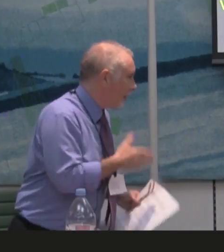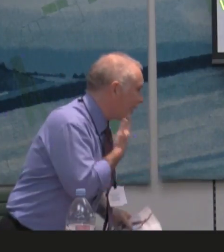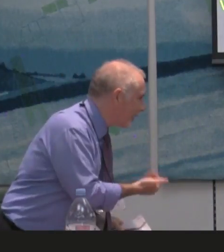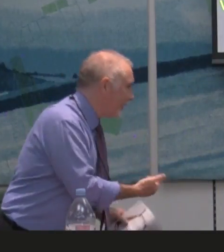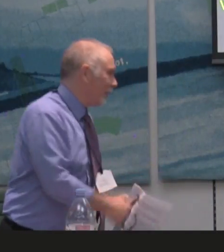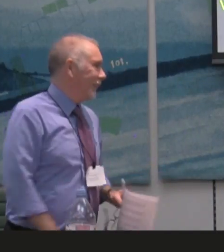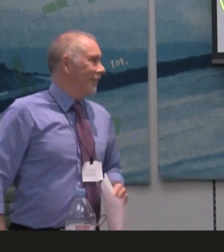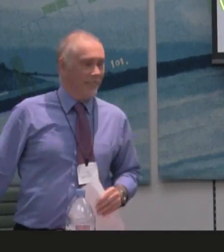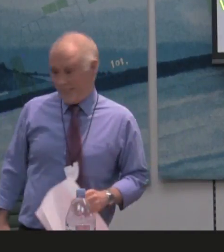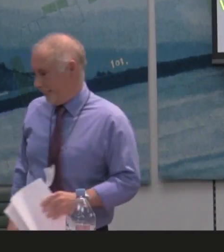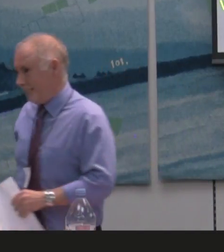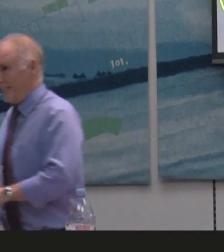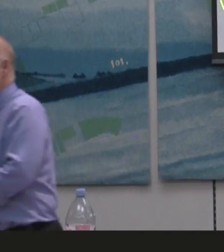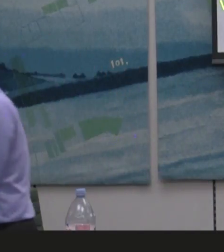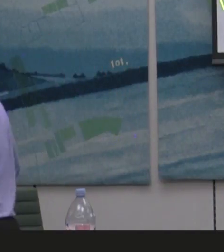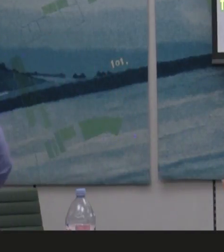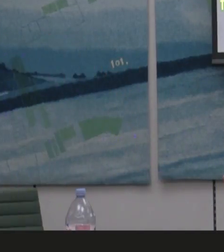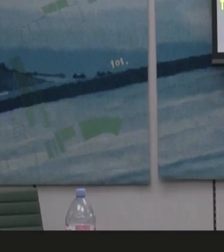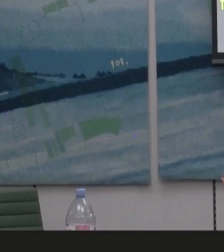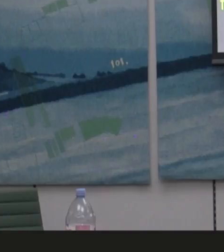your attention this evening. Thank you.